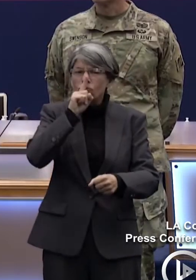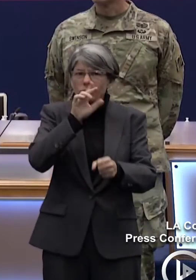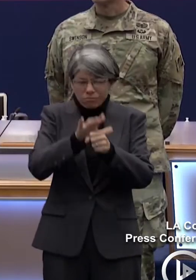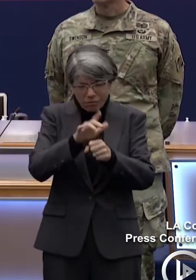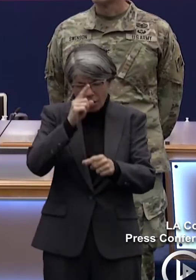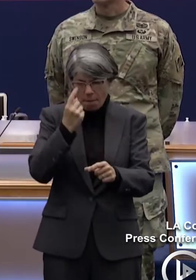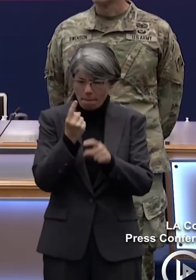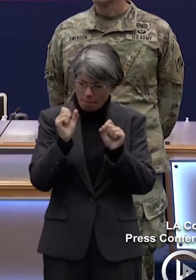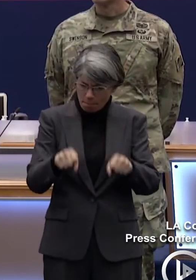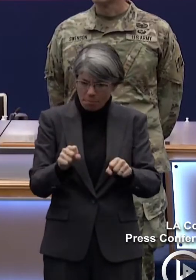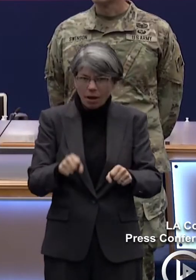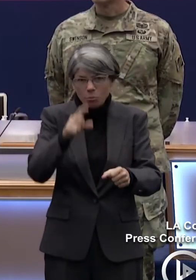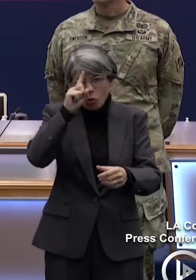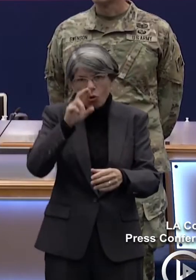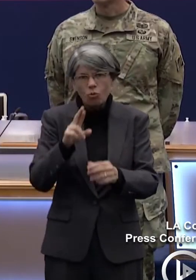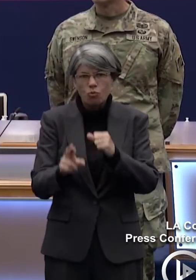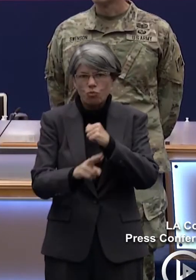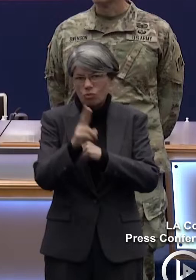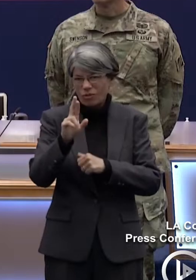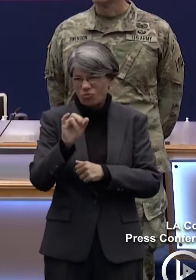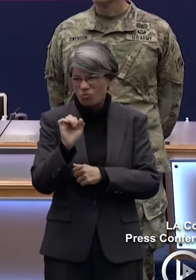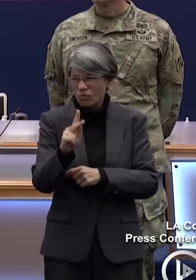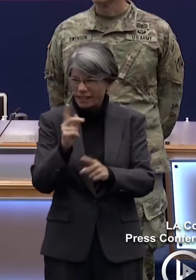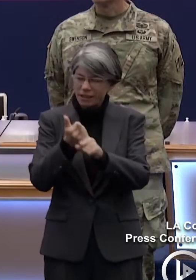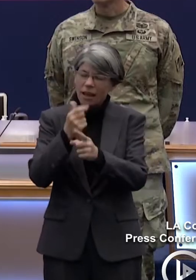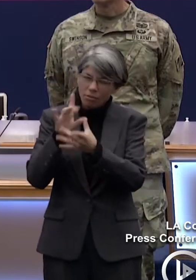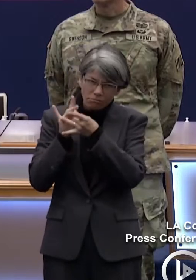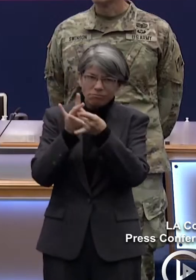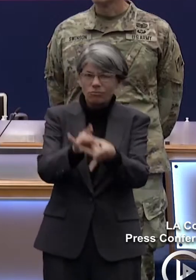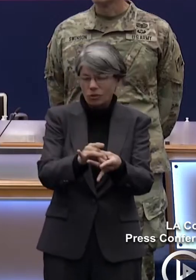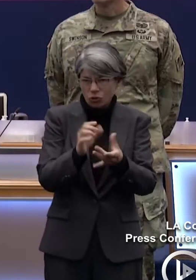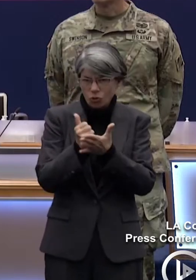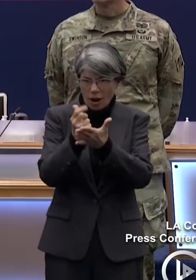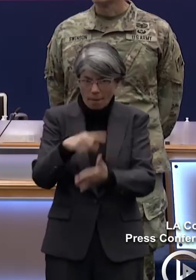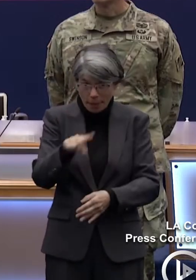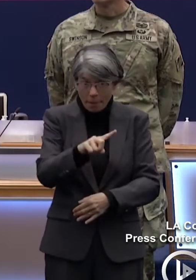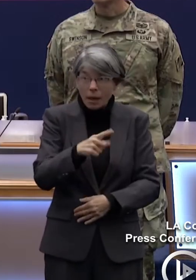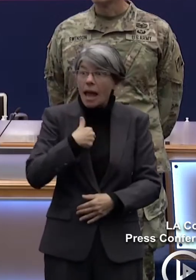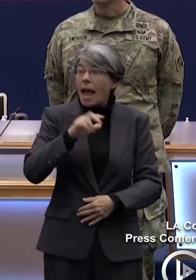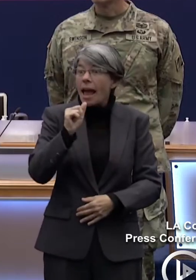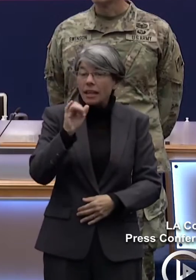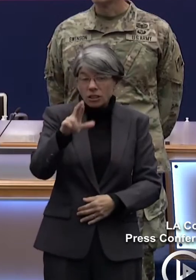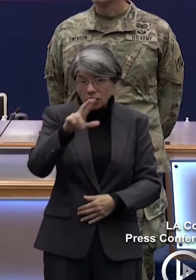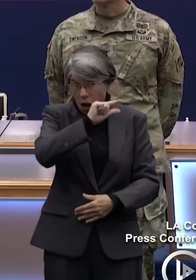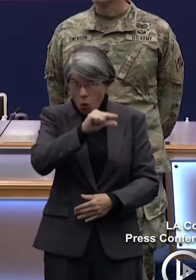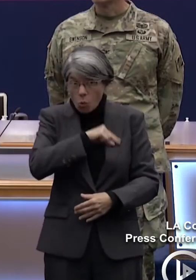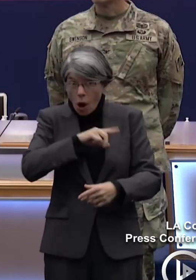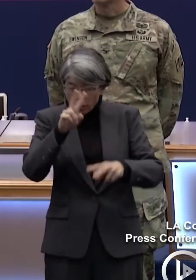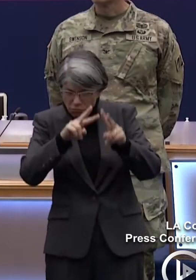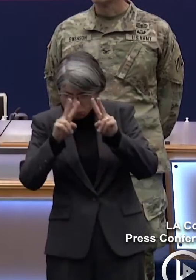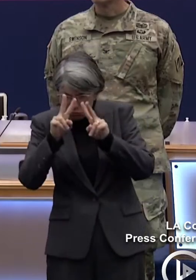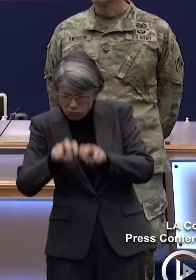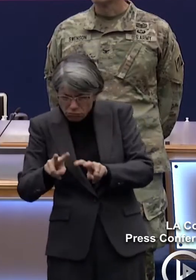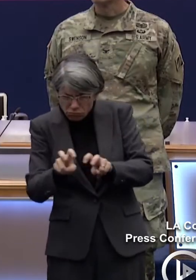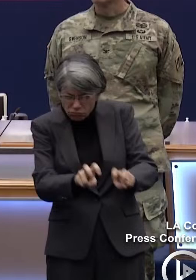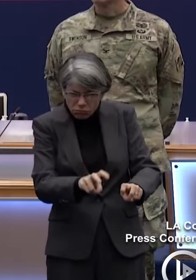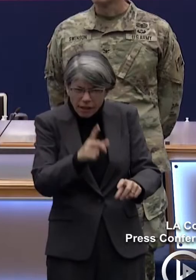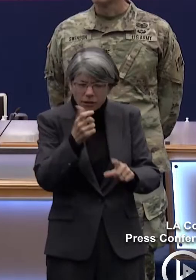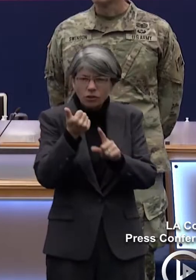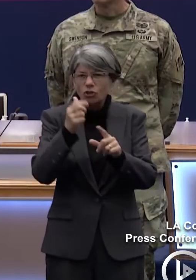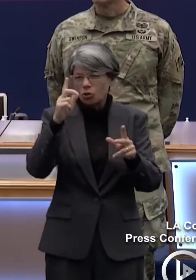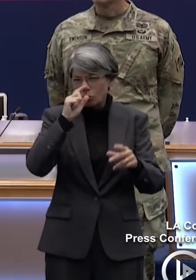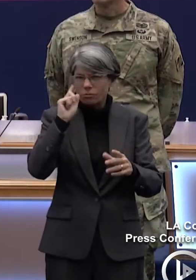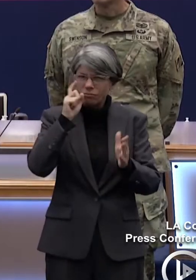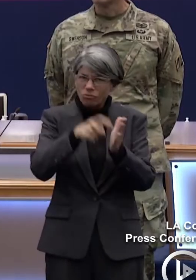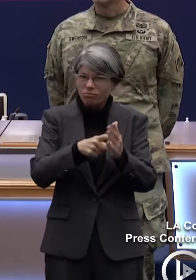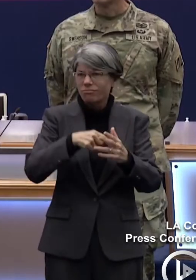health risks and guide the recovery efforts. The plan includes air quality monitoring to detect harmful